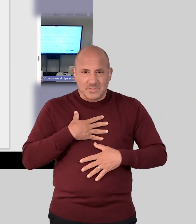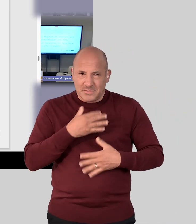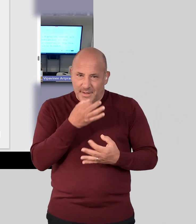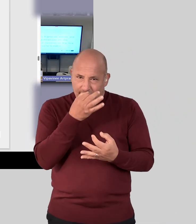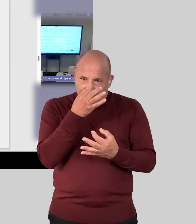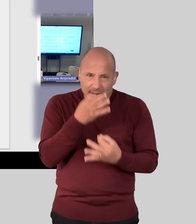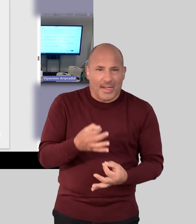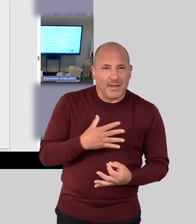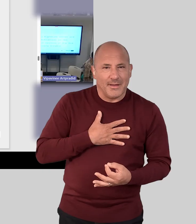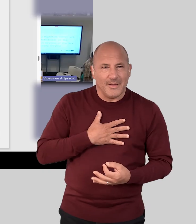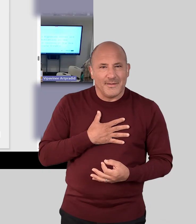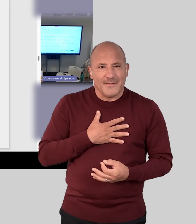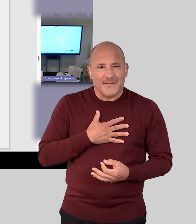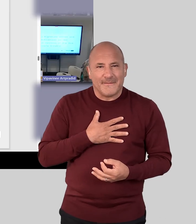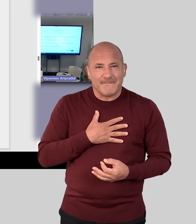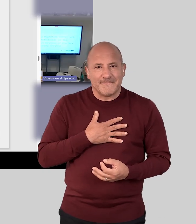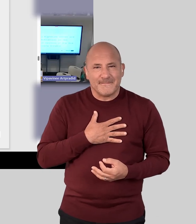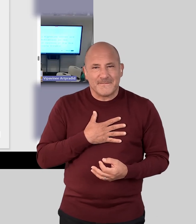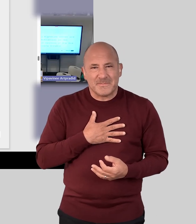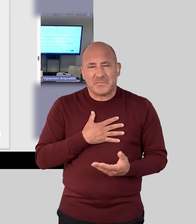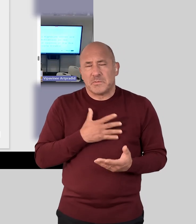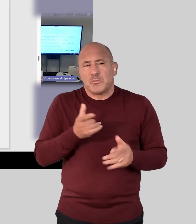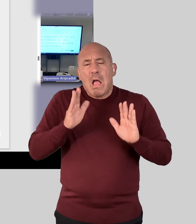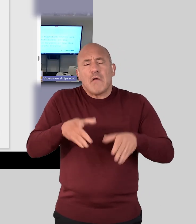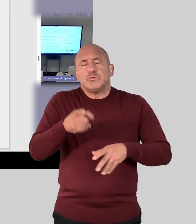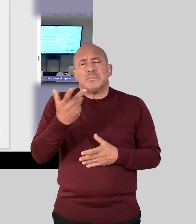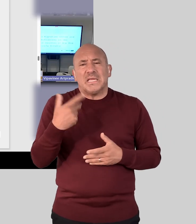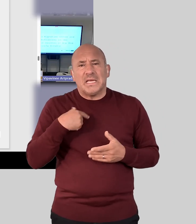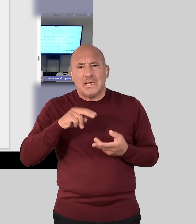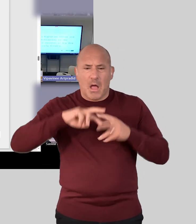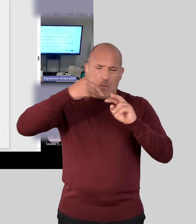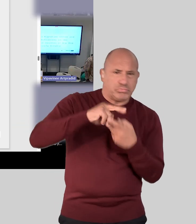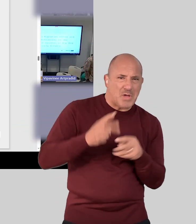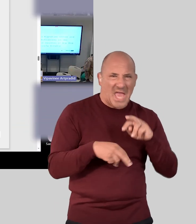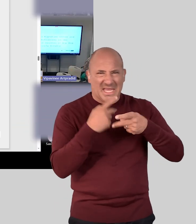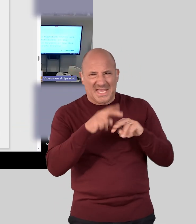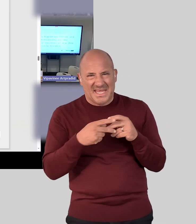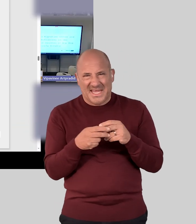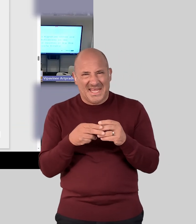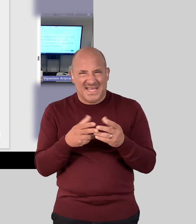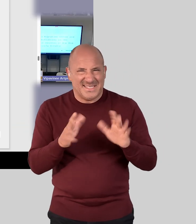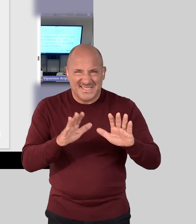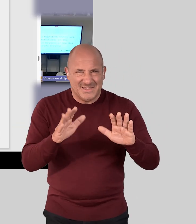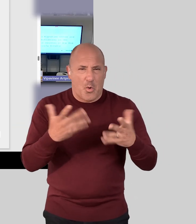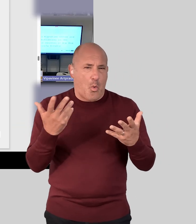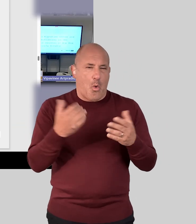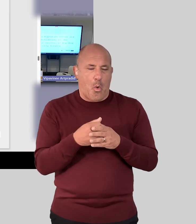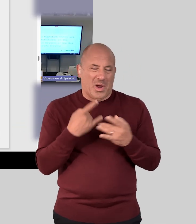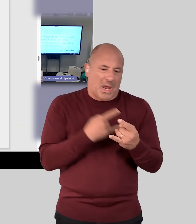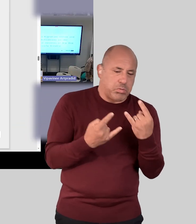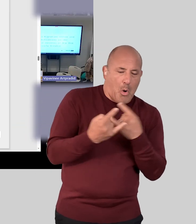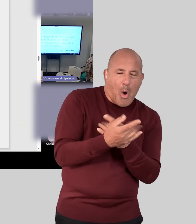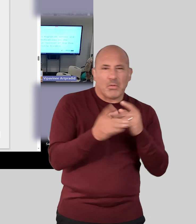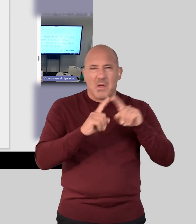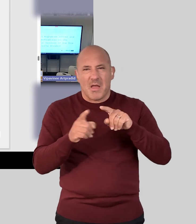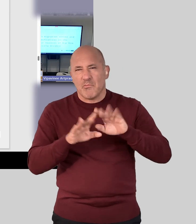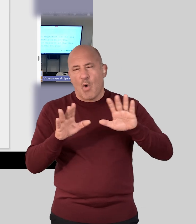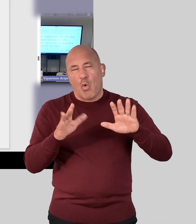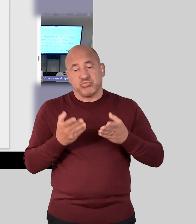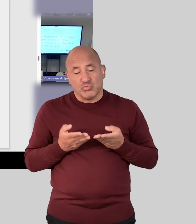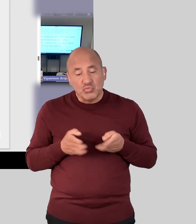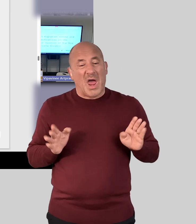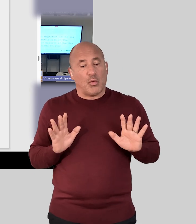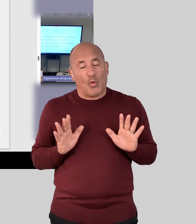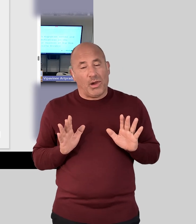else. And I think that's it brings us back to something in our humanity, doesn't it,